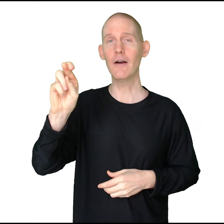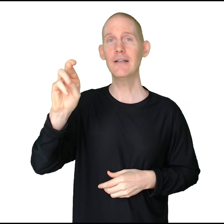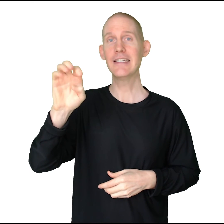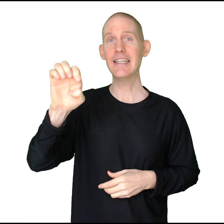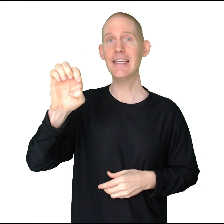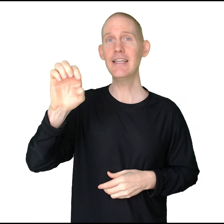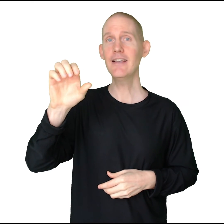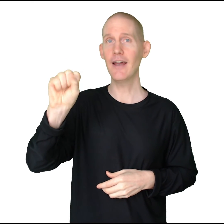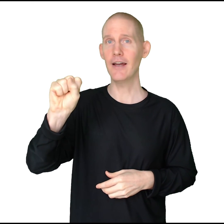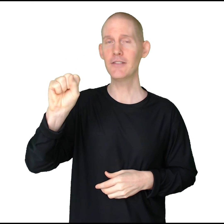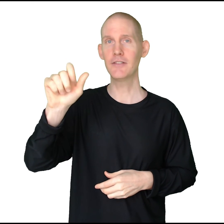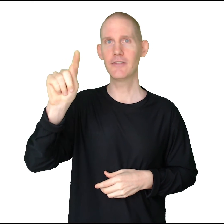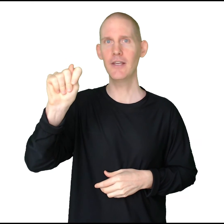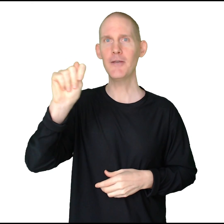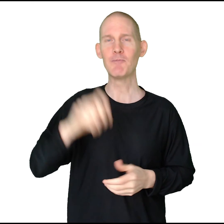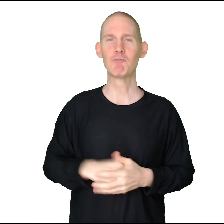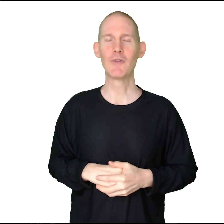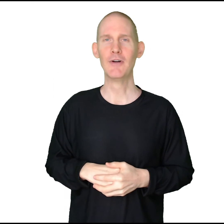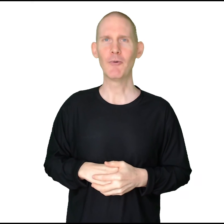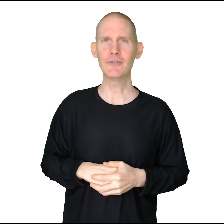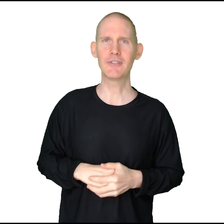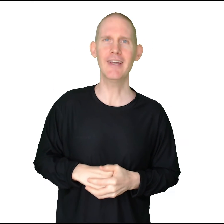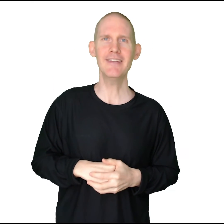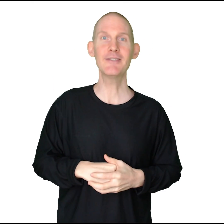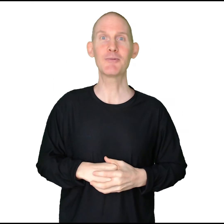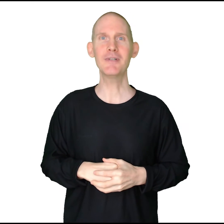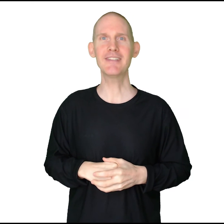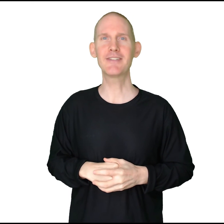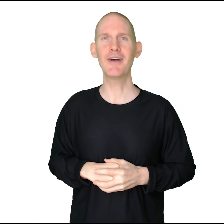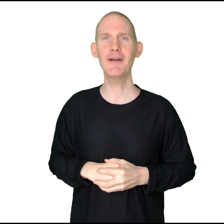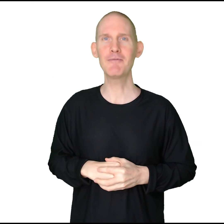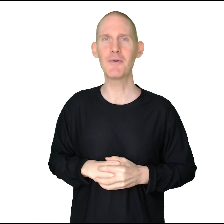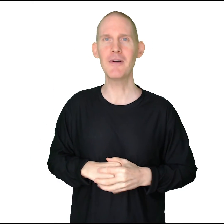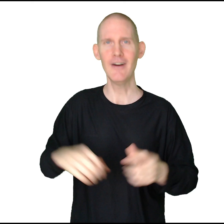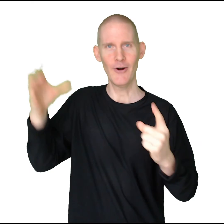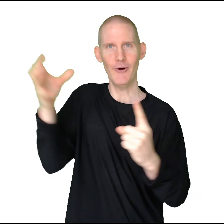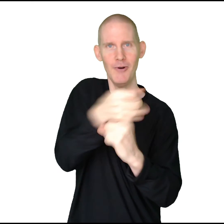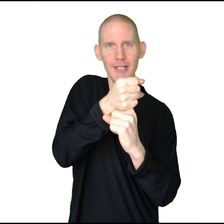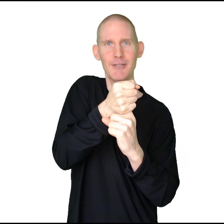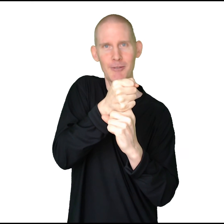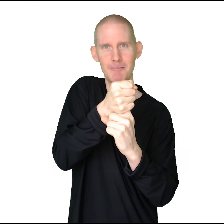A-R-R-E-S-T. Once again, this was the sign for arrest.